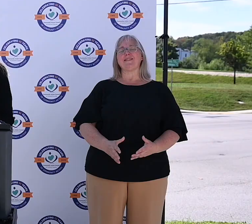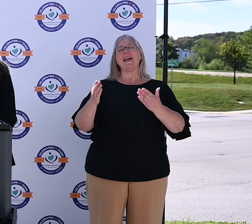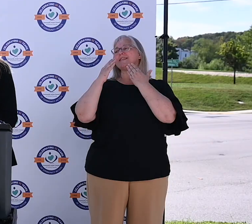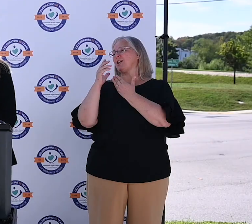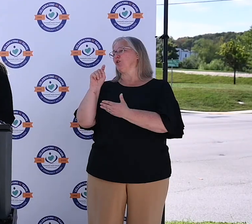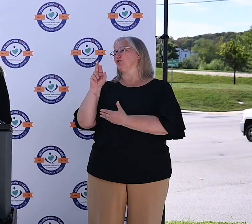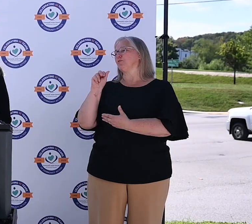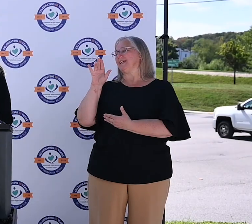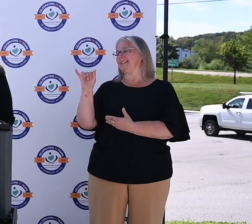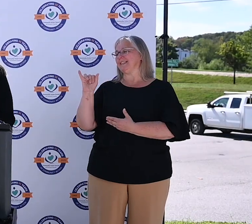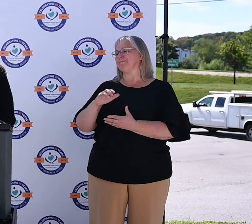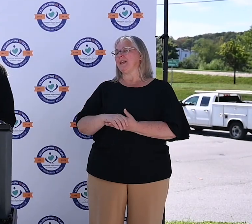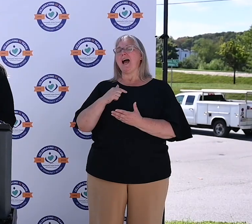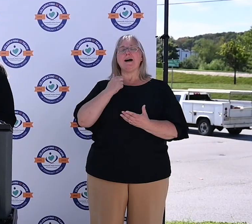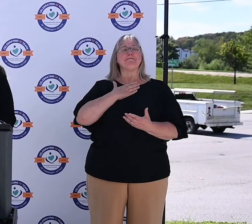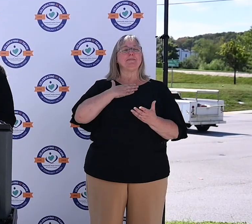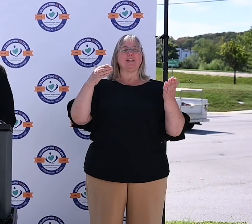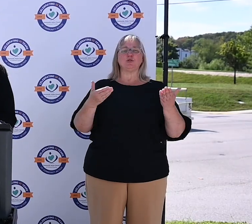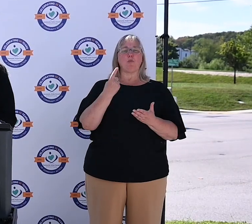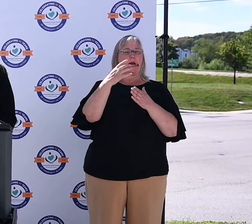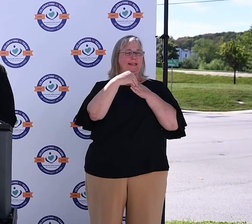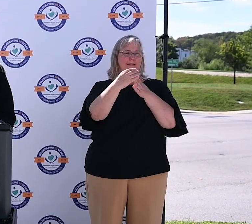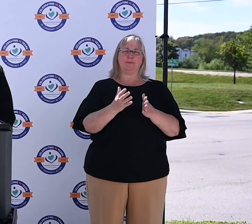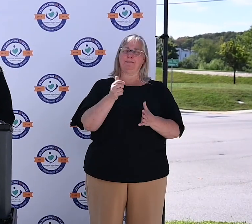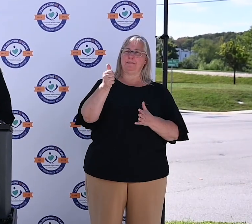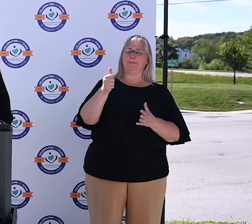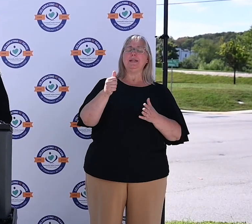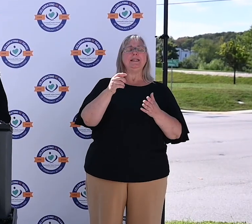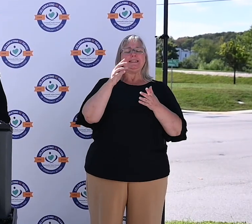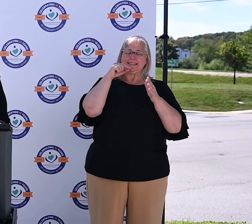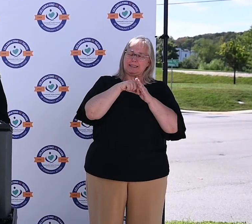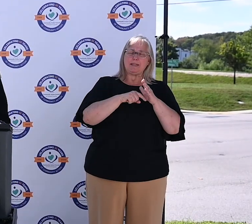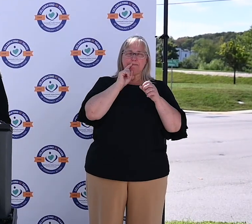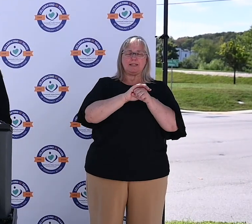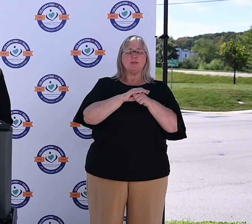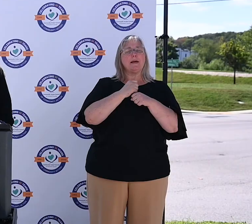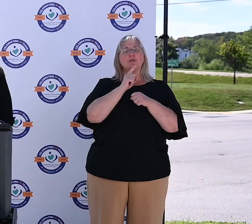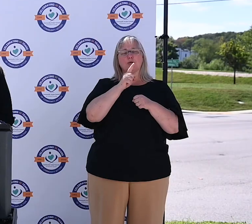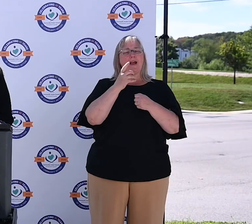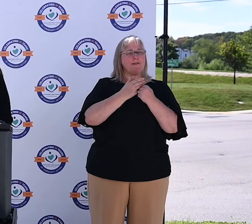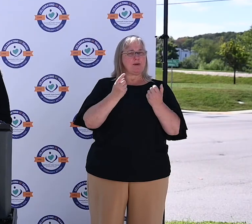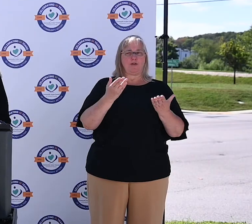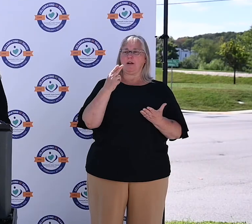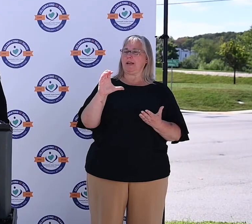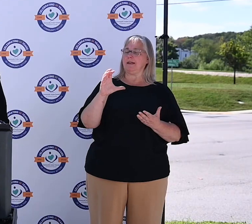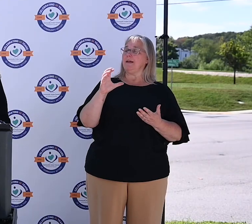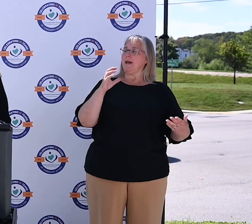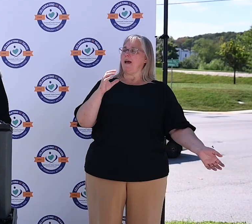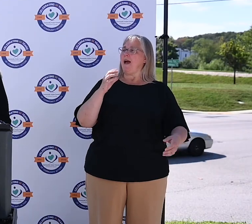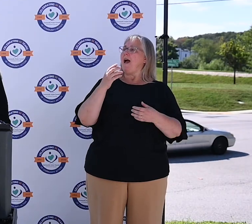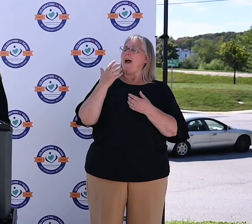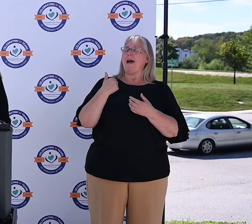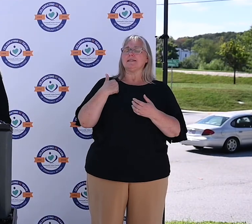Thank you, Tracy. I am pleased to introduce a leader who is deeply committed to ensuring that everyone in Howard County has the